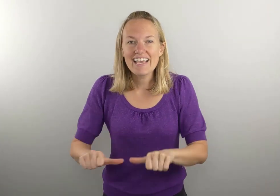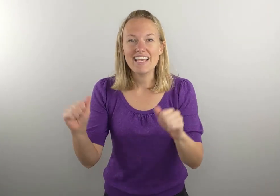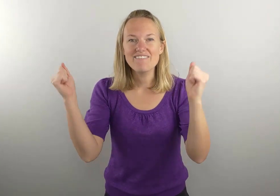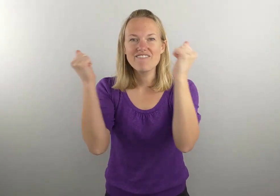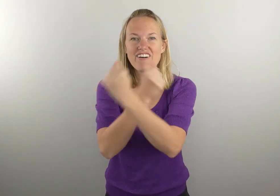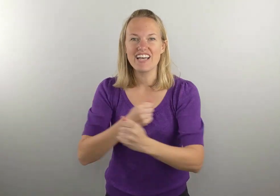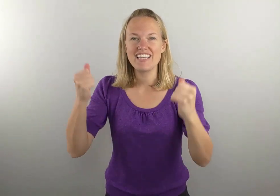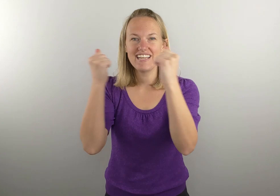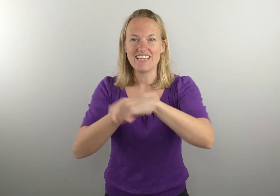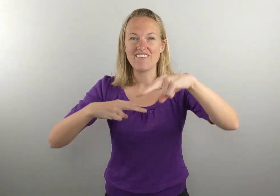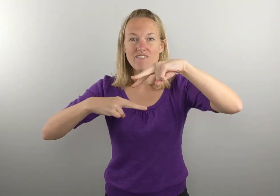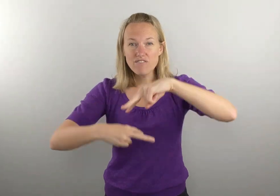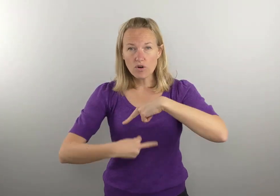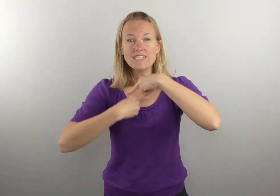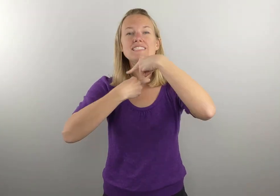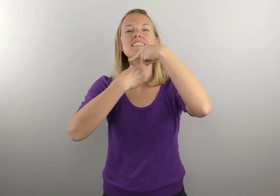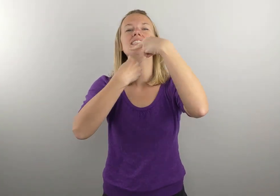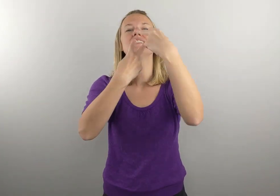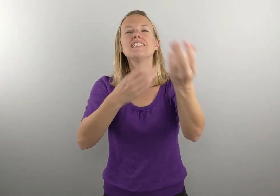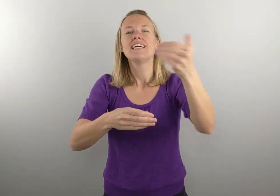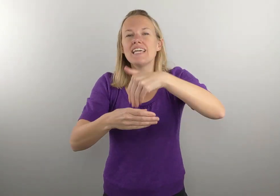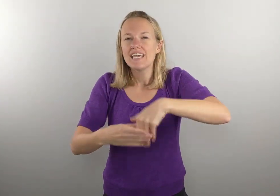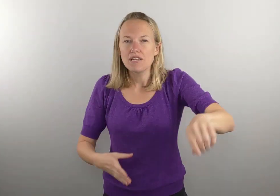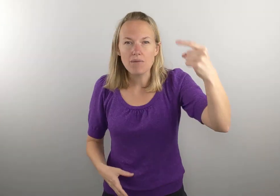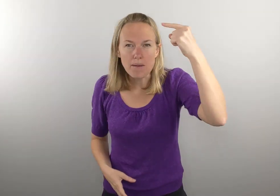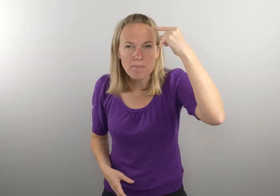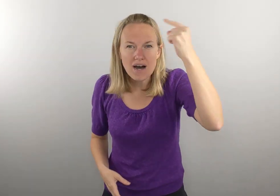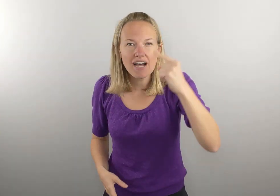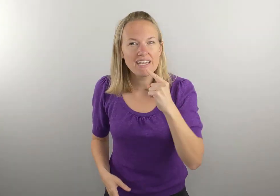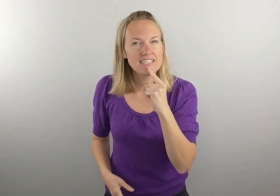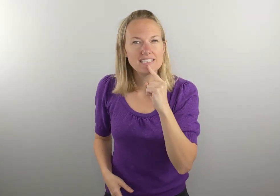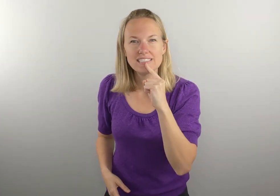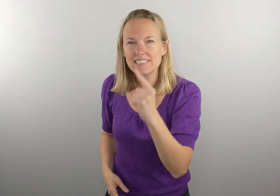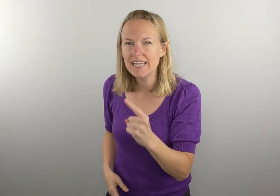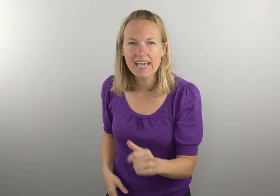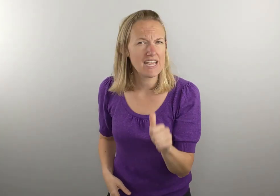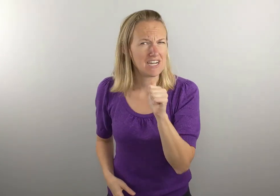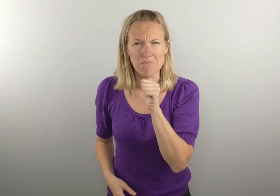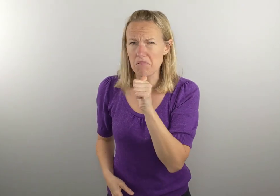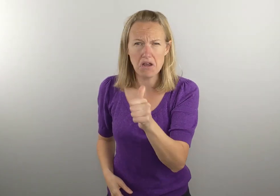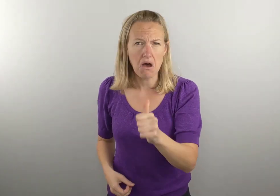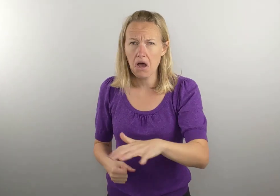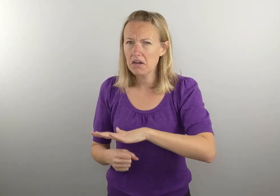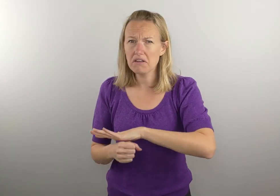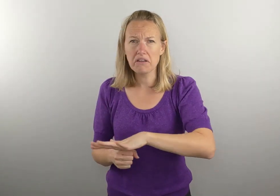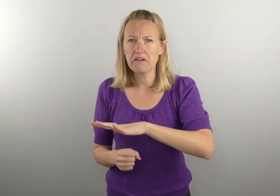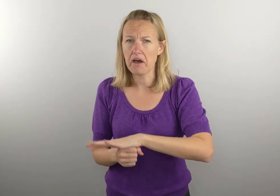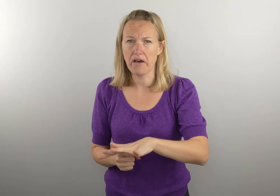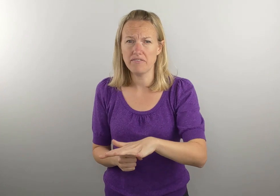keep fighting voices in my mind that say I'm not enough.